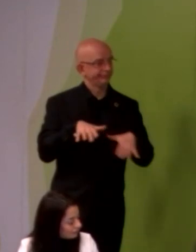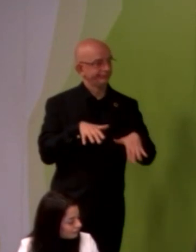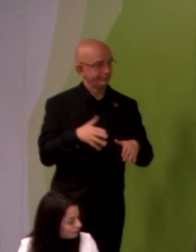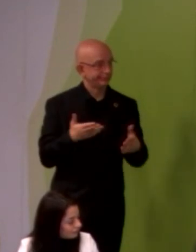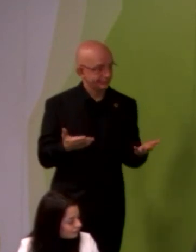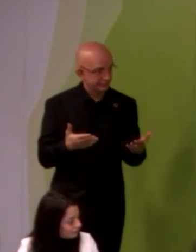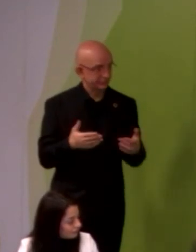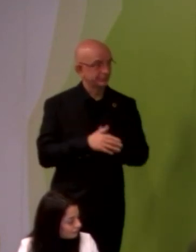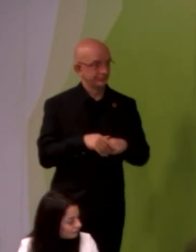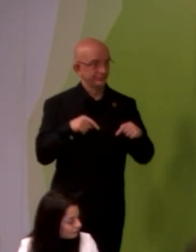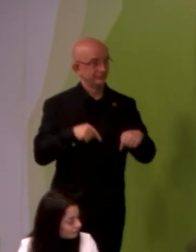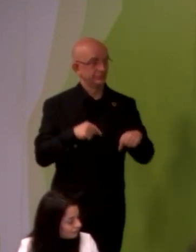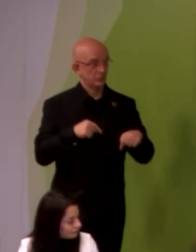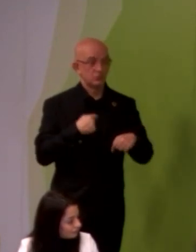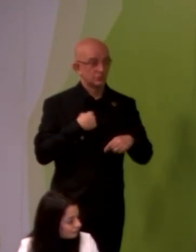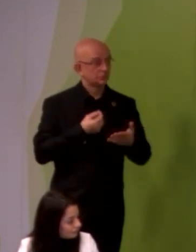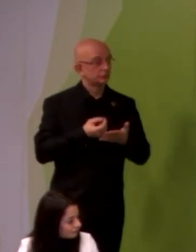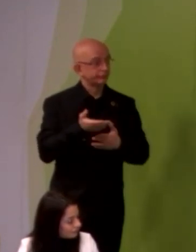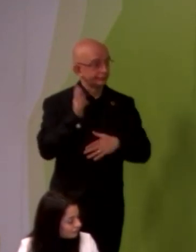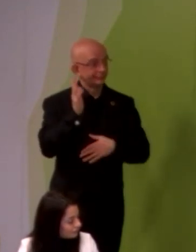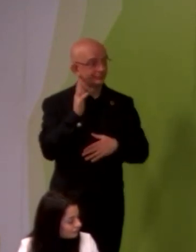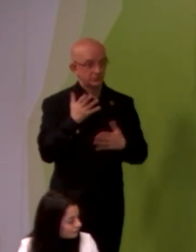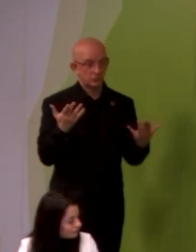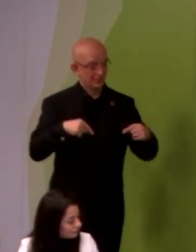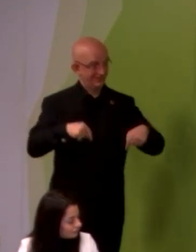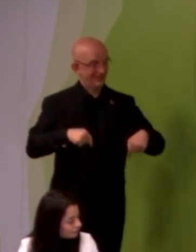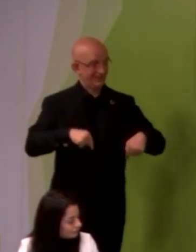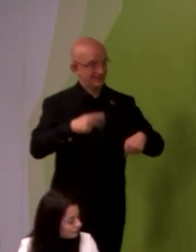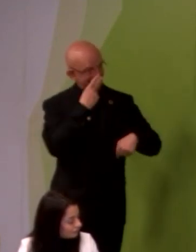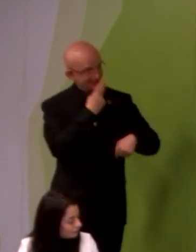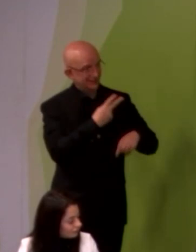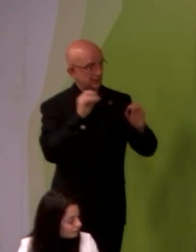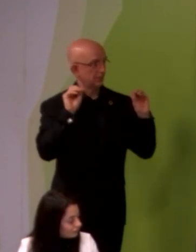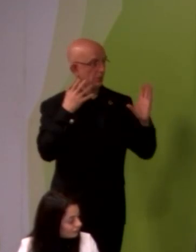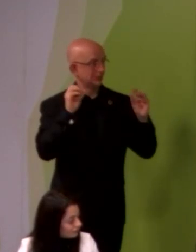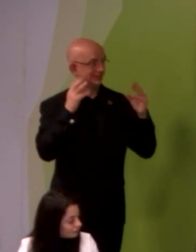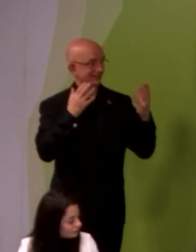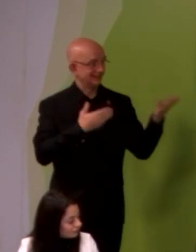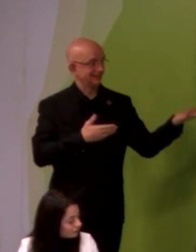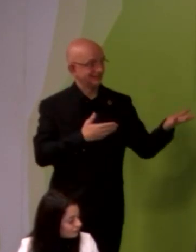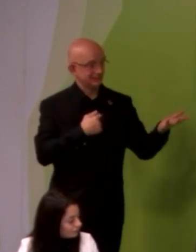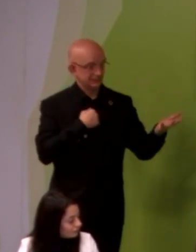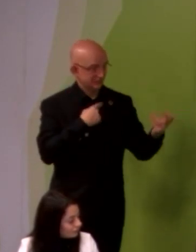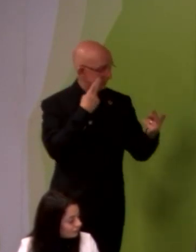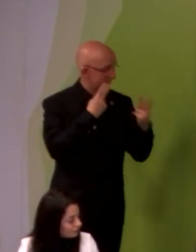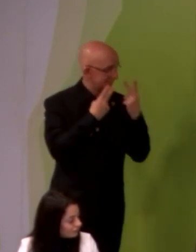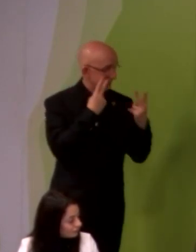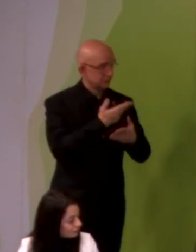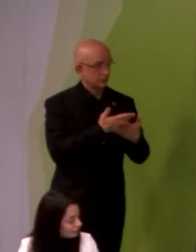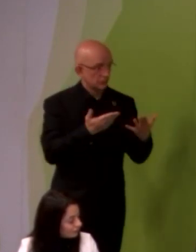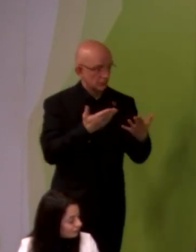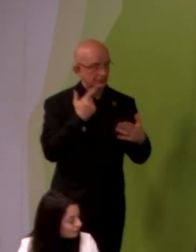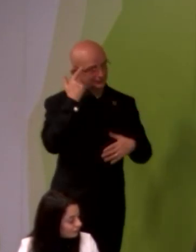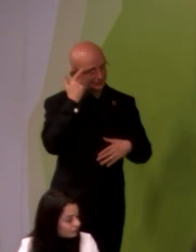I'm now talking about a very present emergency, and we're beginning to look at how these past lessons can shape the